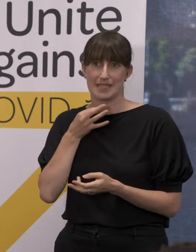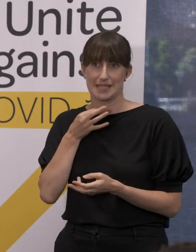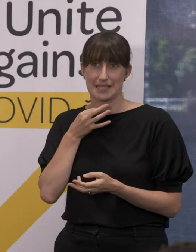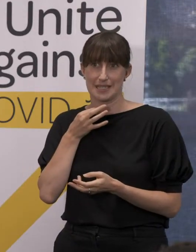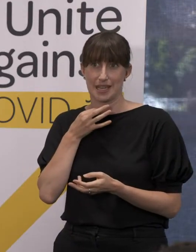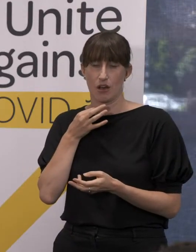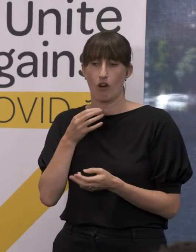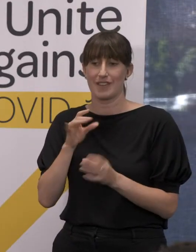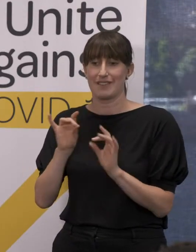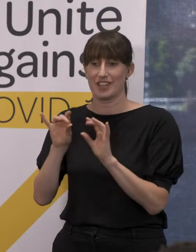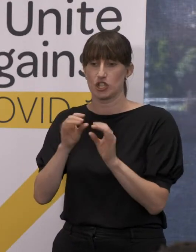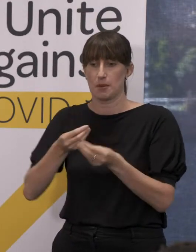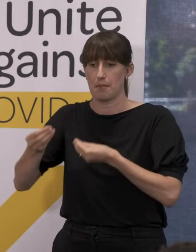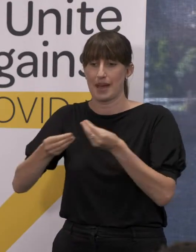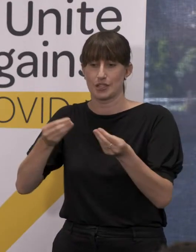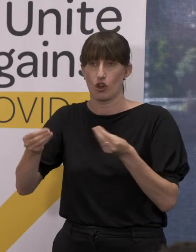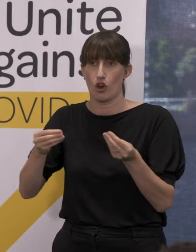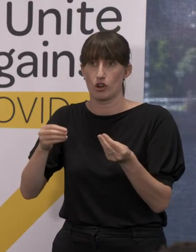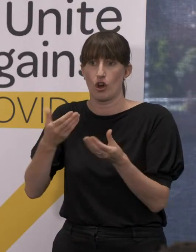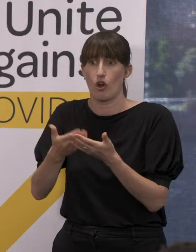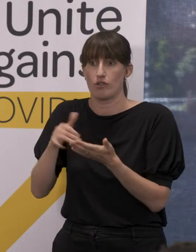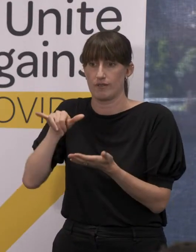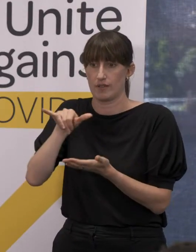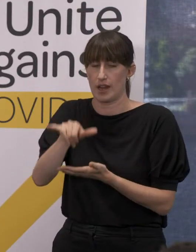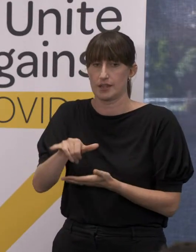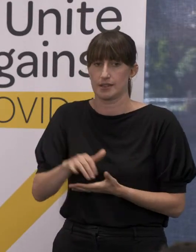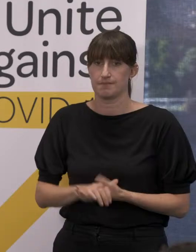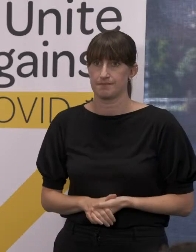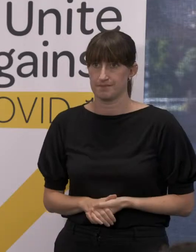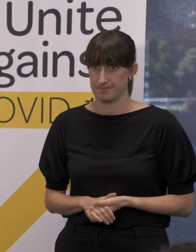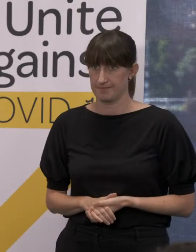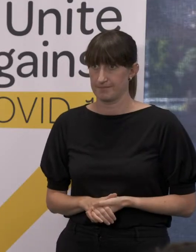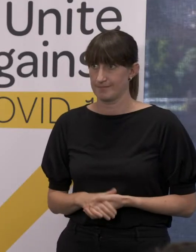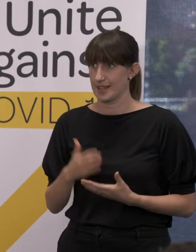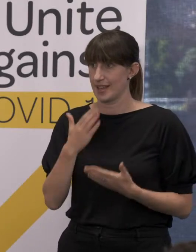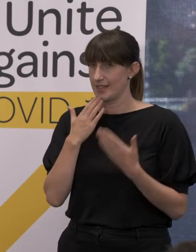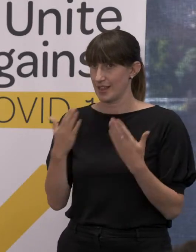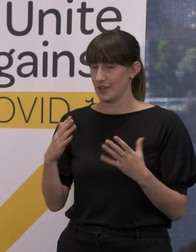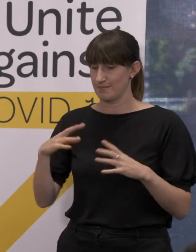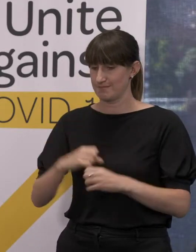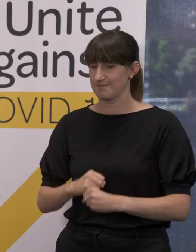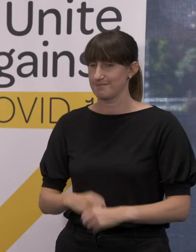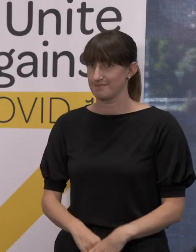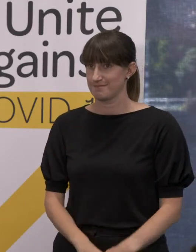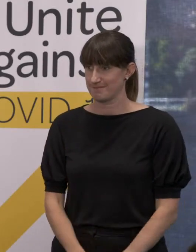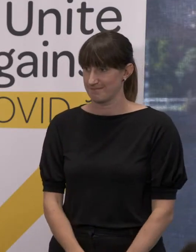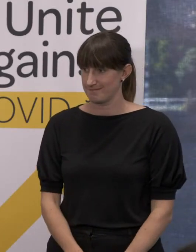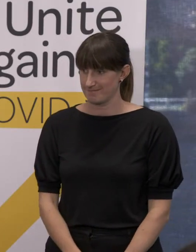en route if there are people with COVID-19 on the flight. Thanks very much.